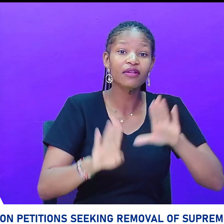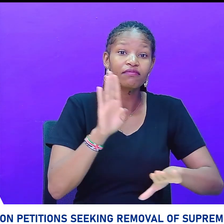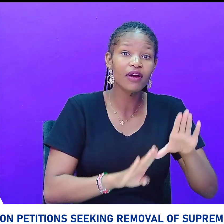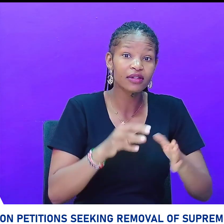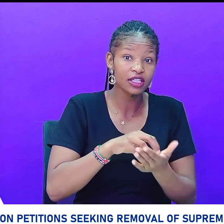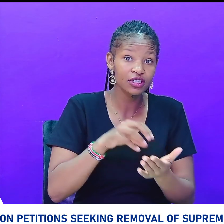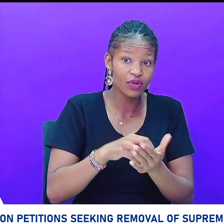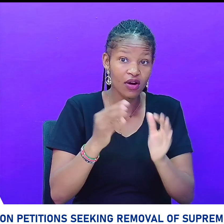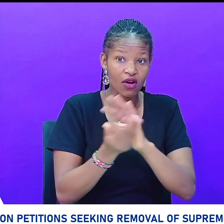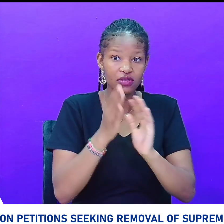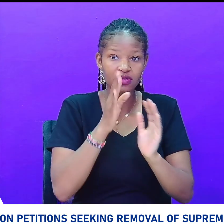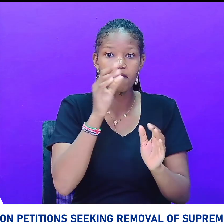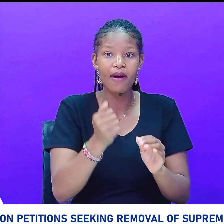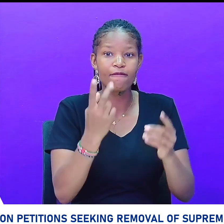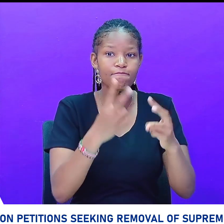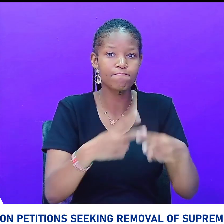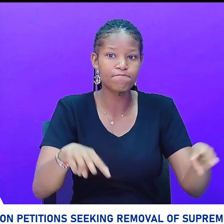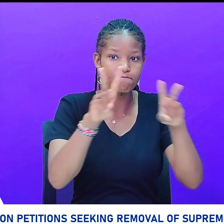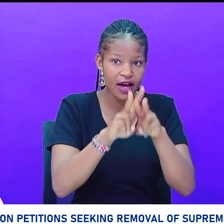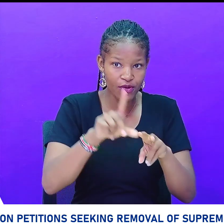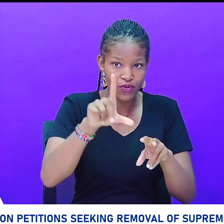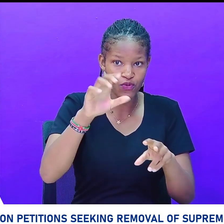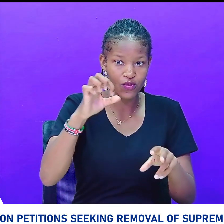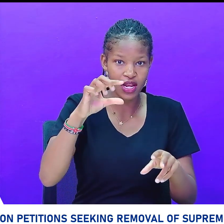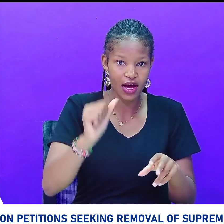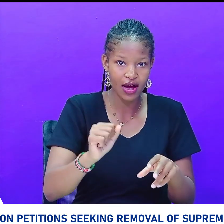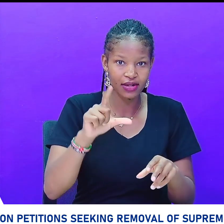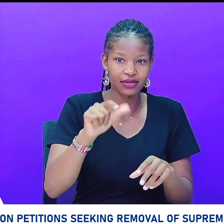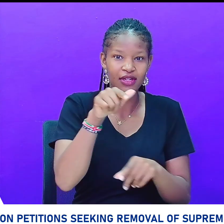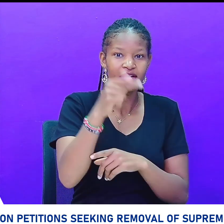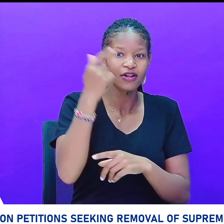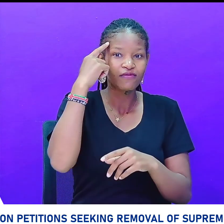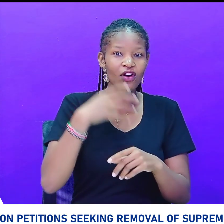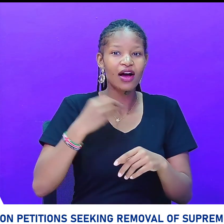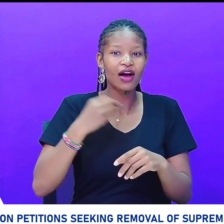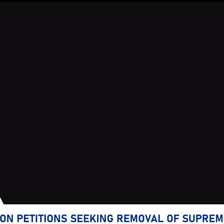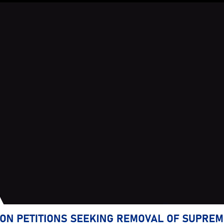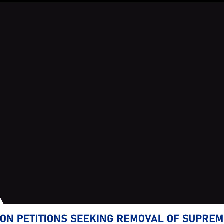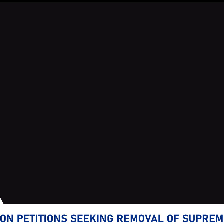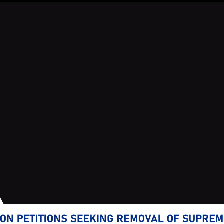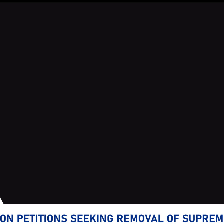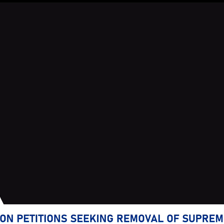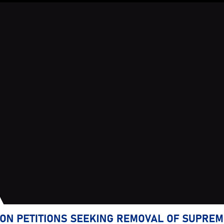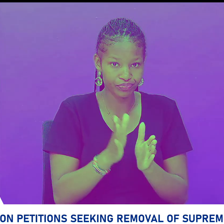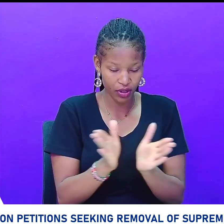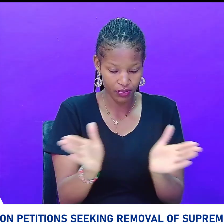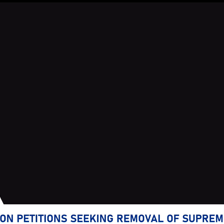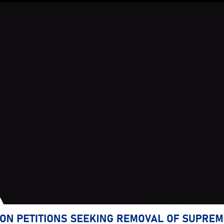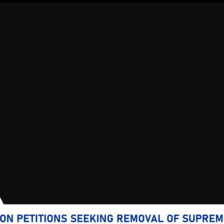The petitions, filed by various legal practitioners and members of the public, have been consolidated